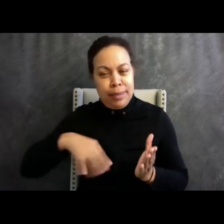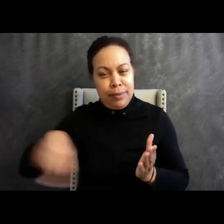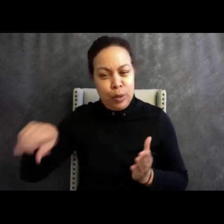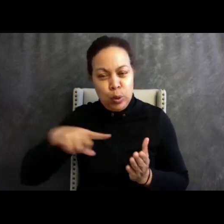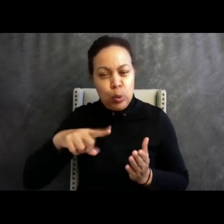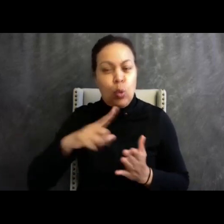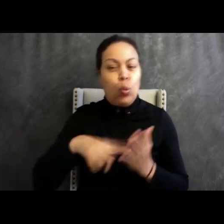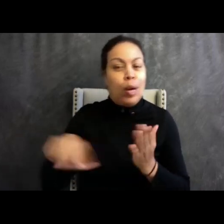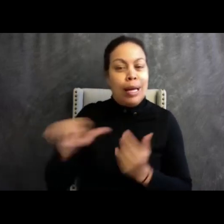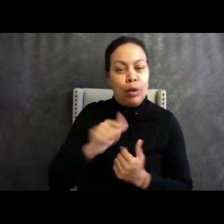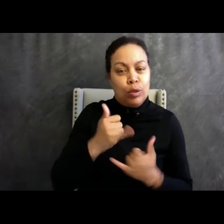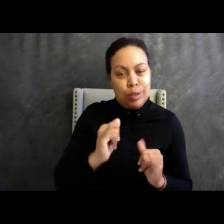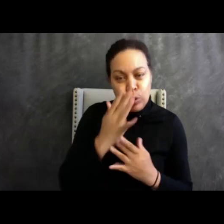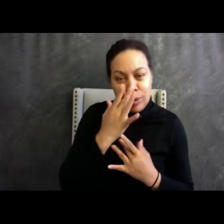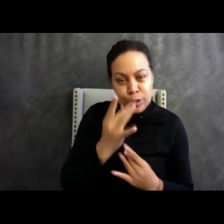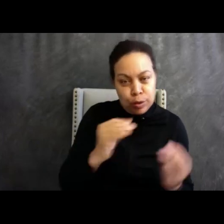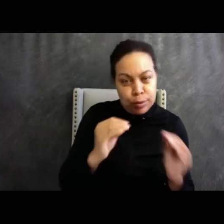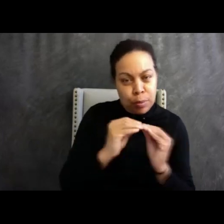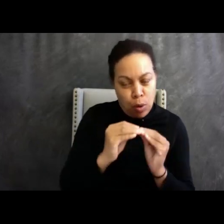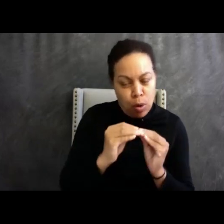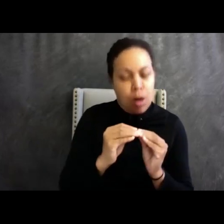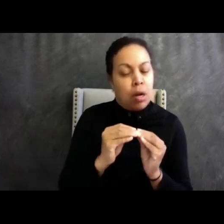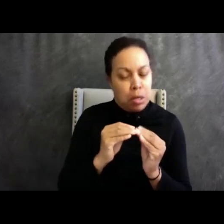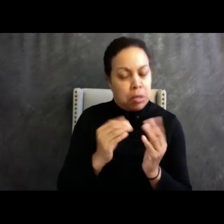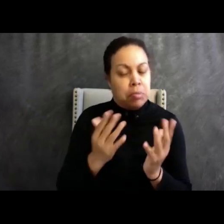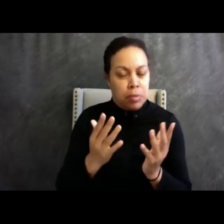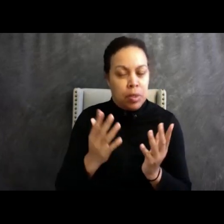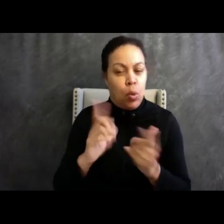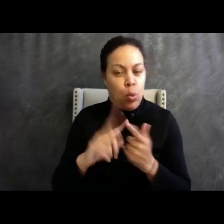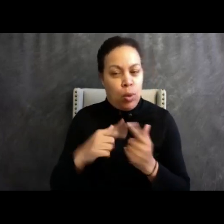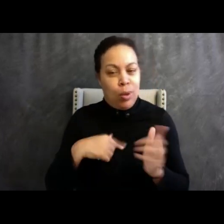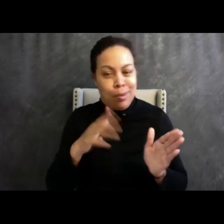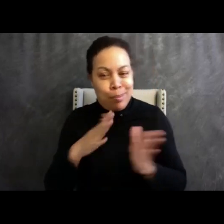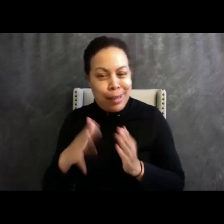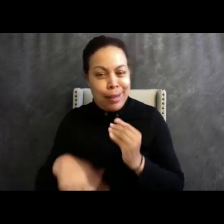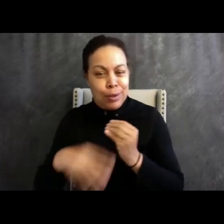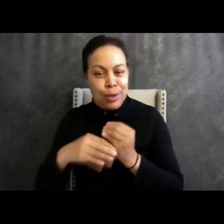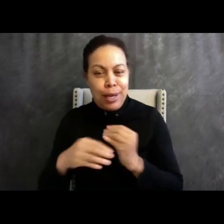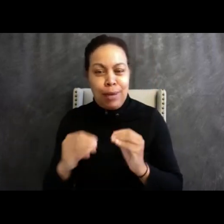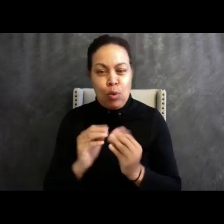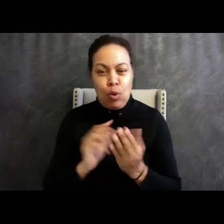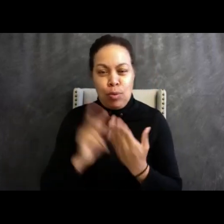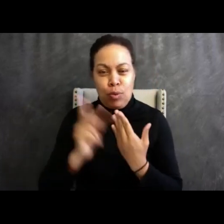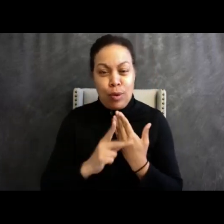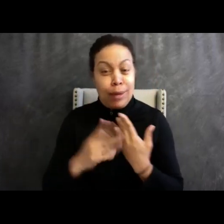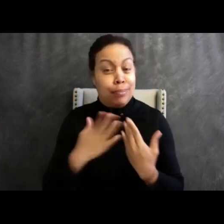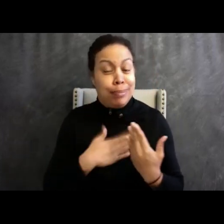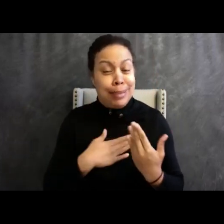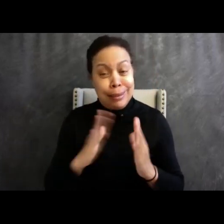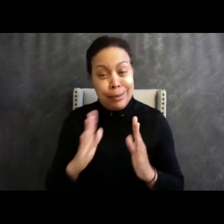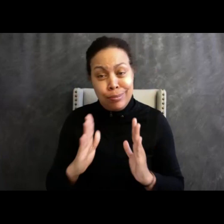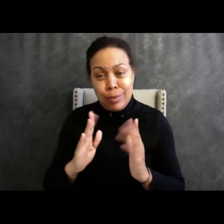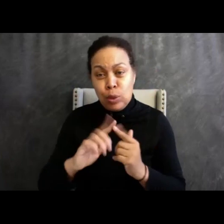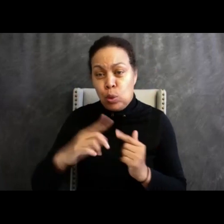of interest. Again, as we add more programs, do continue to follow the Peale and also